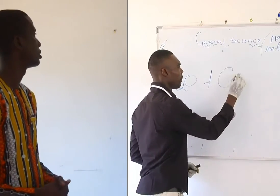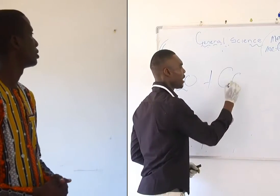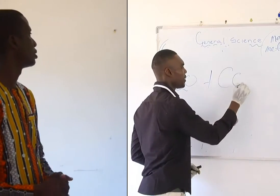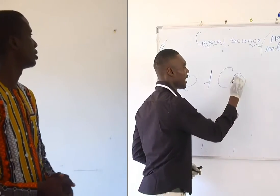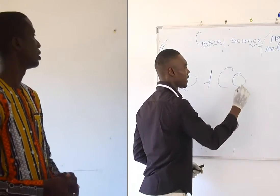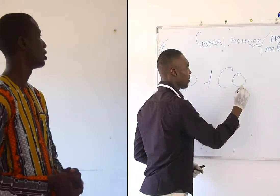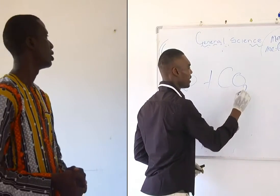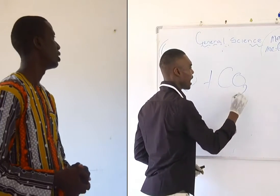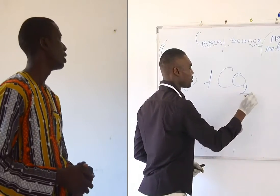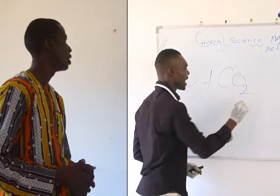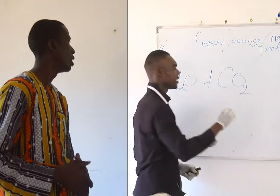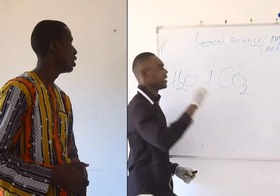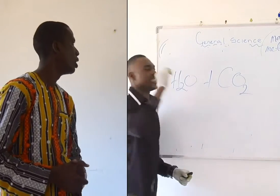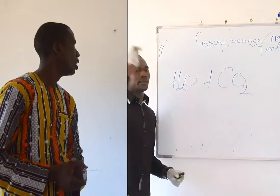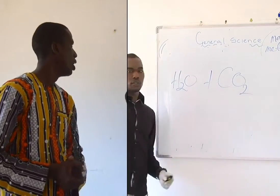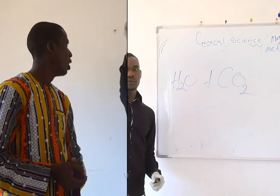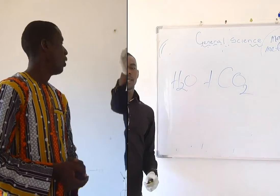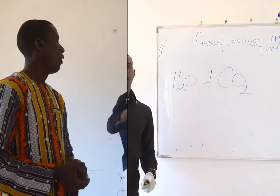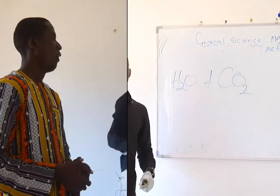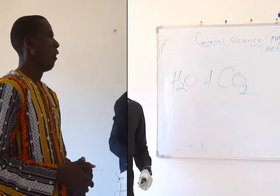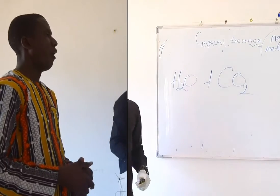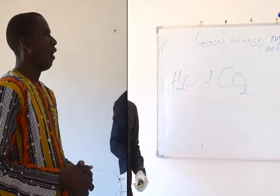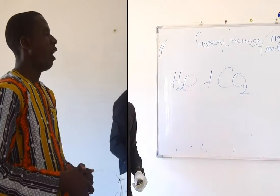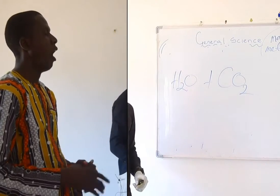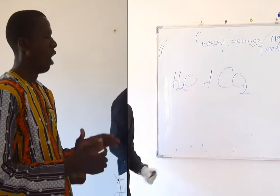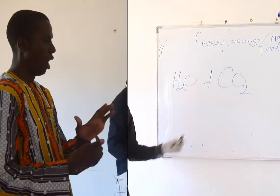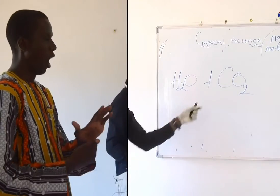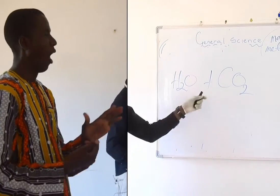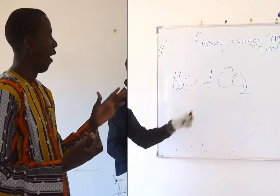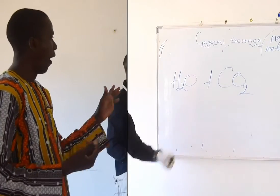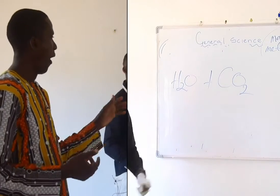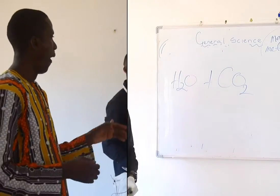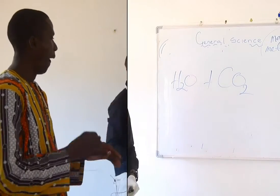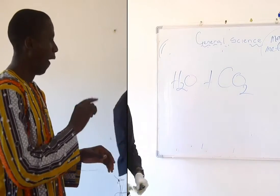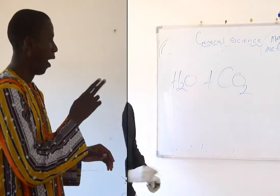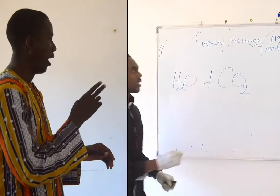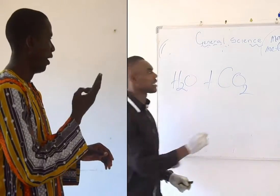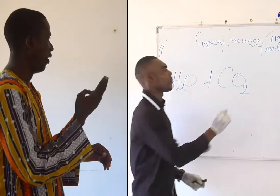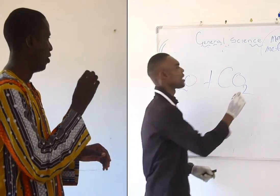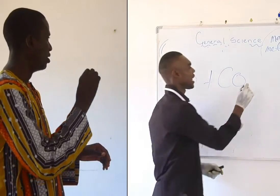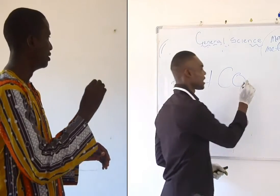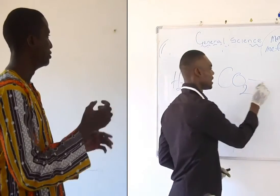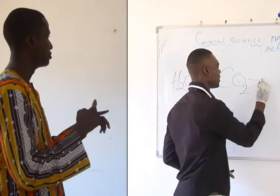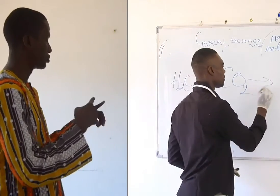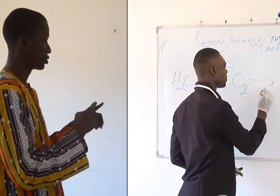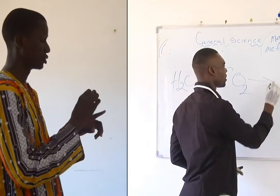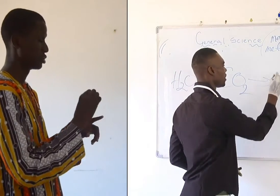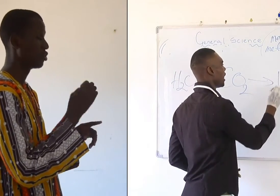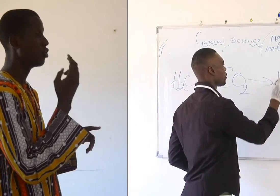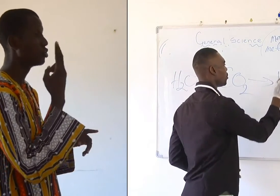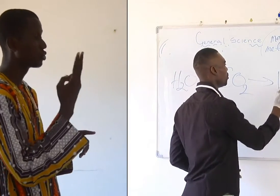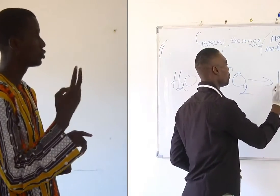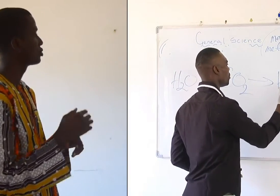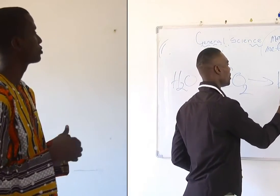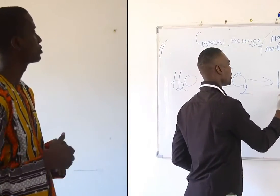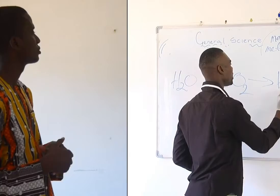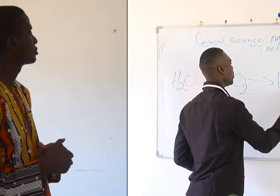it combines with the carbon dioxide in the atmosphere. What is going to be the product here? It's carbonic acid,